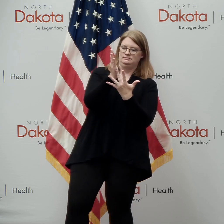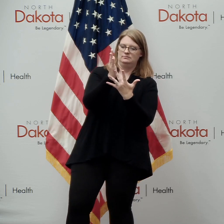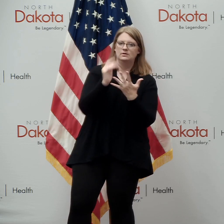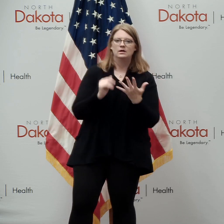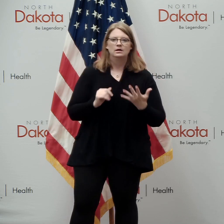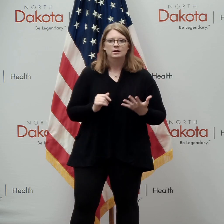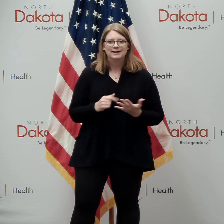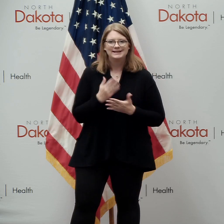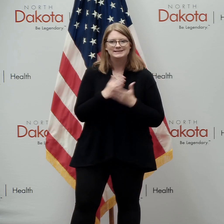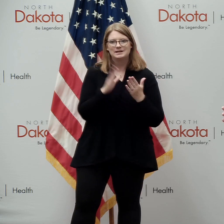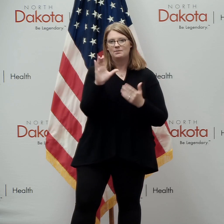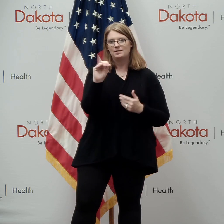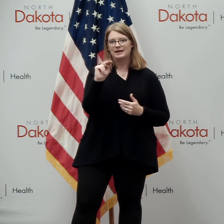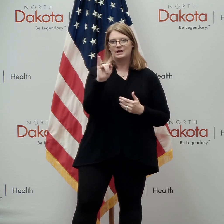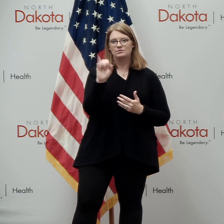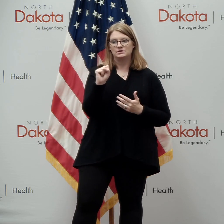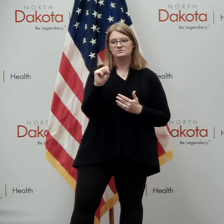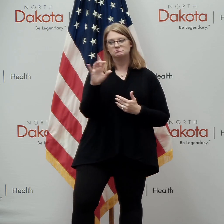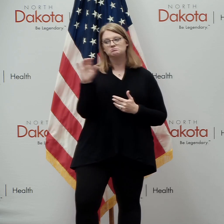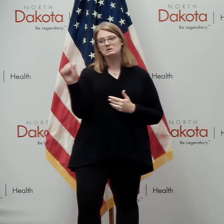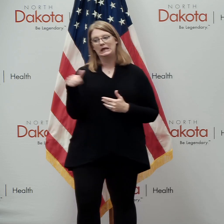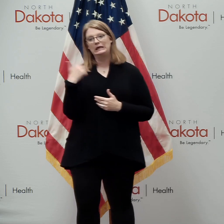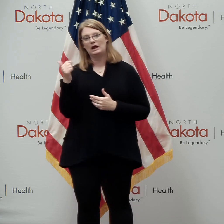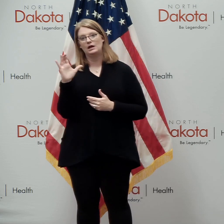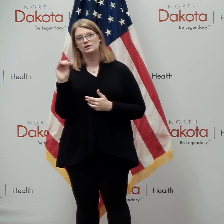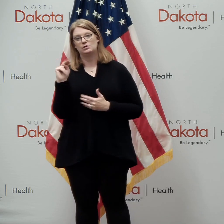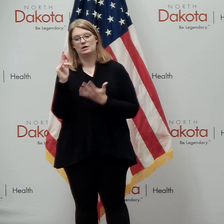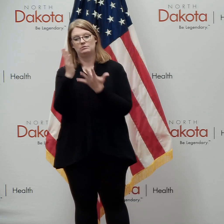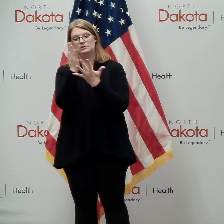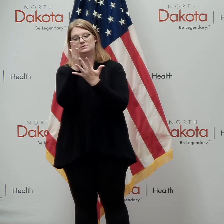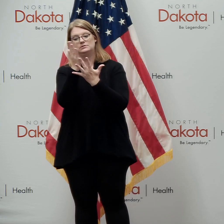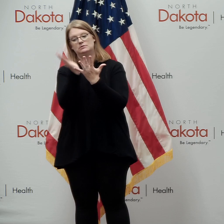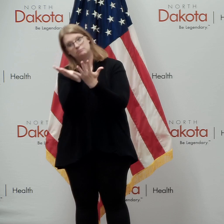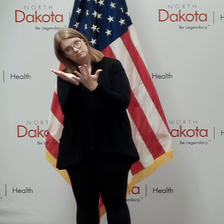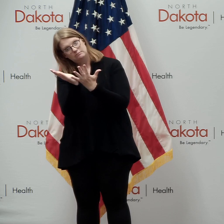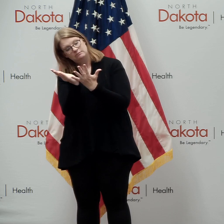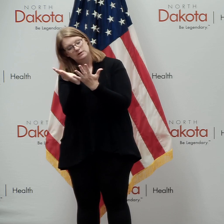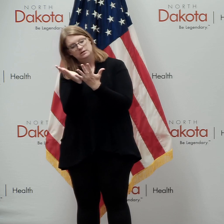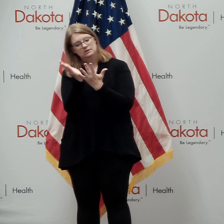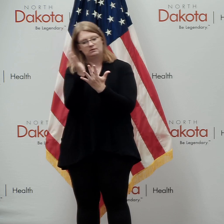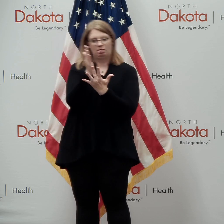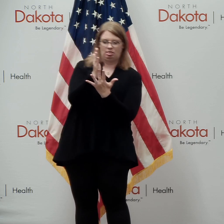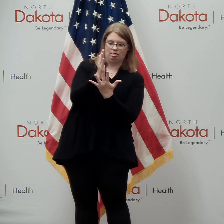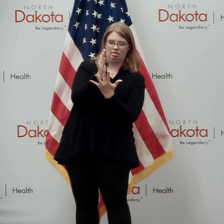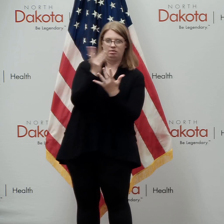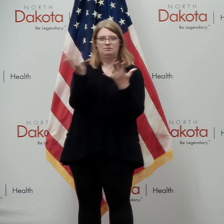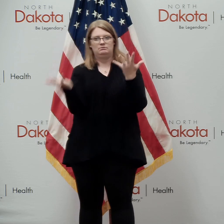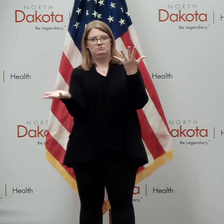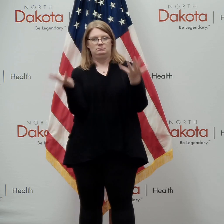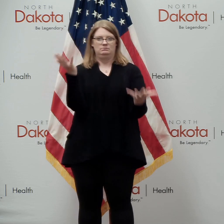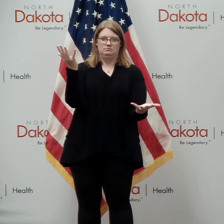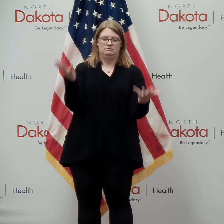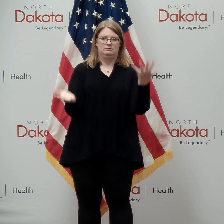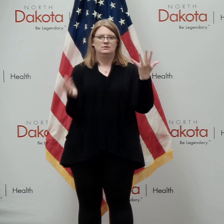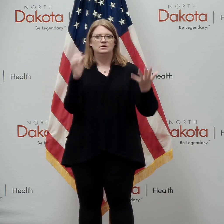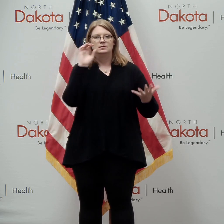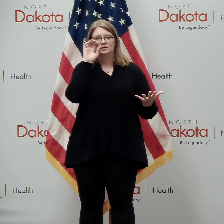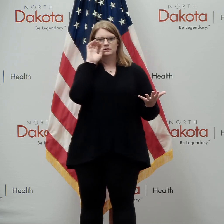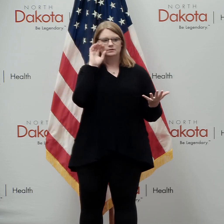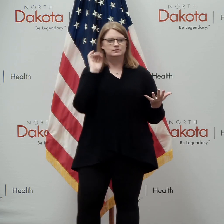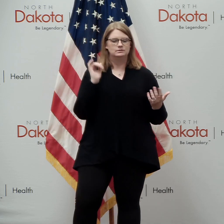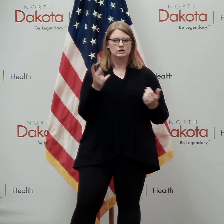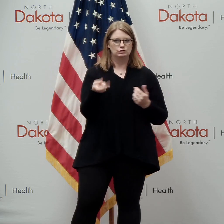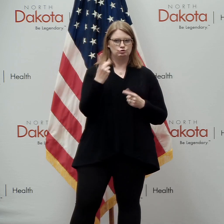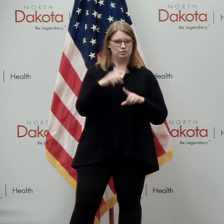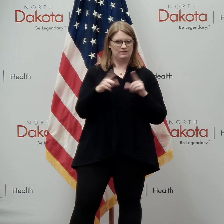in some of the counties, heading in the right direction in some of the counties. Both directions, we got this two